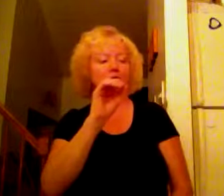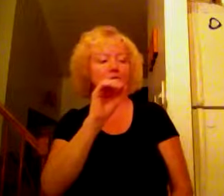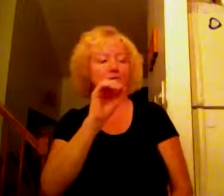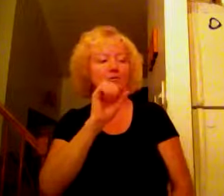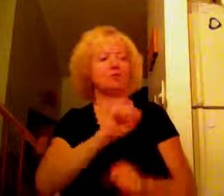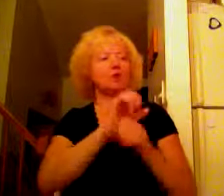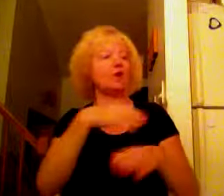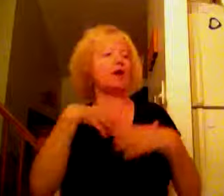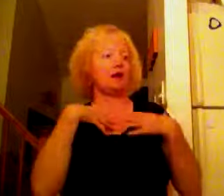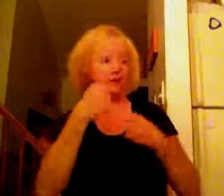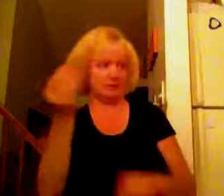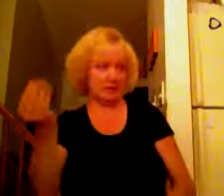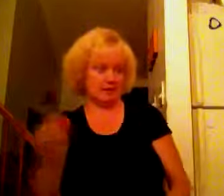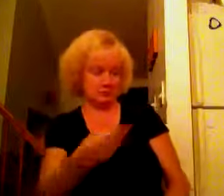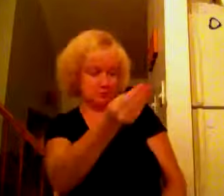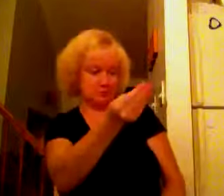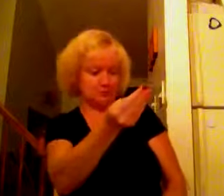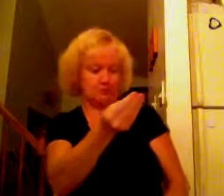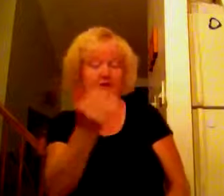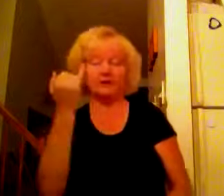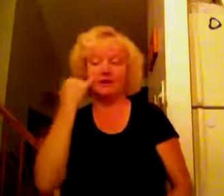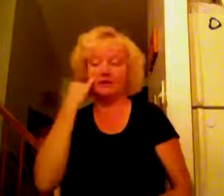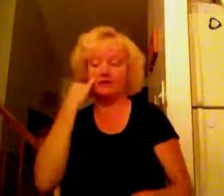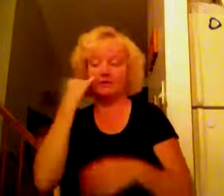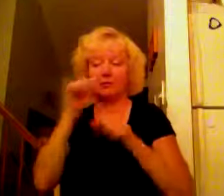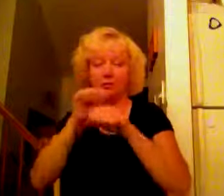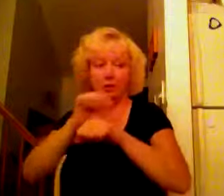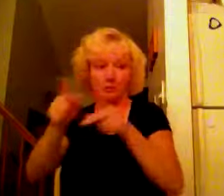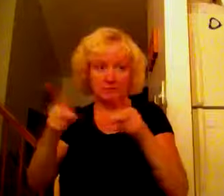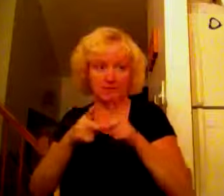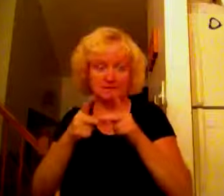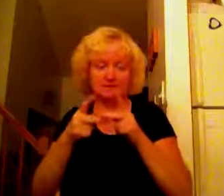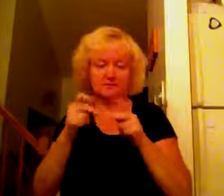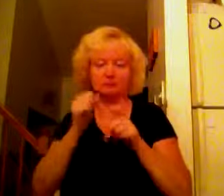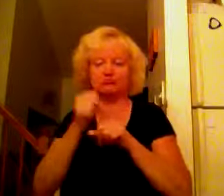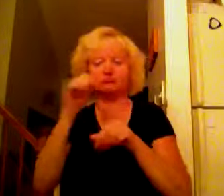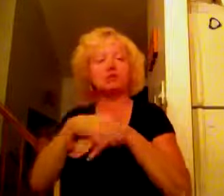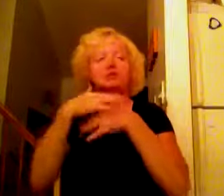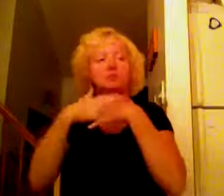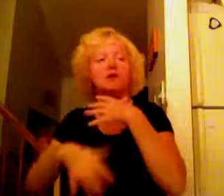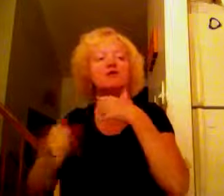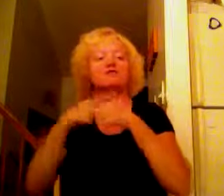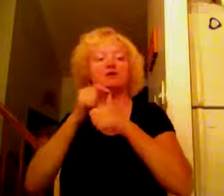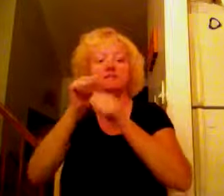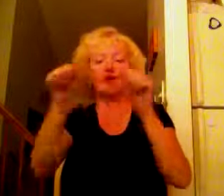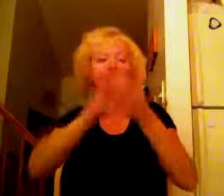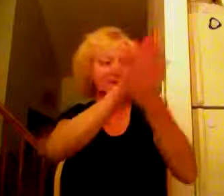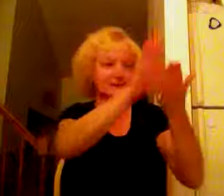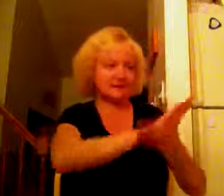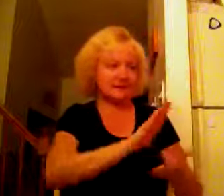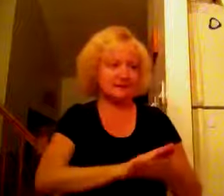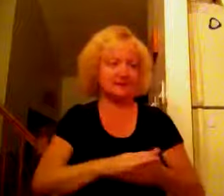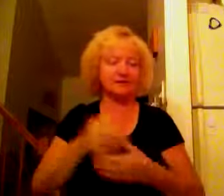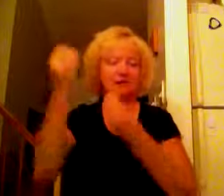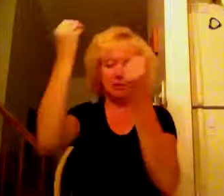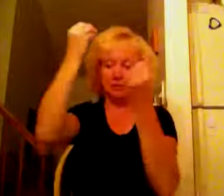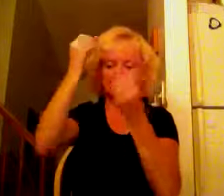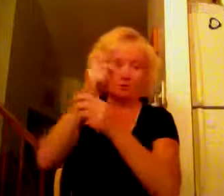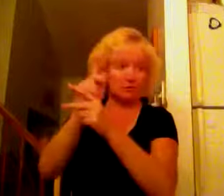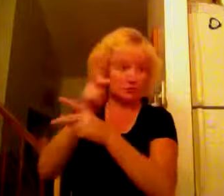to blood in the workplace, remember, first clean the area, then notify a supervisor. Fill out a standard 801 incident report form and